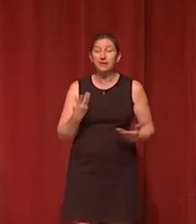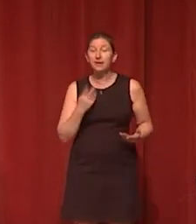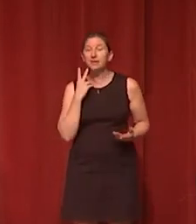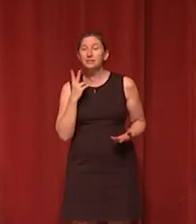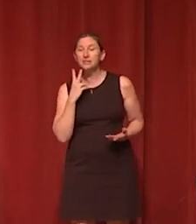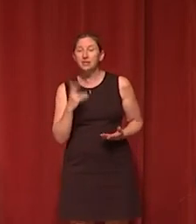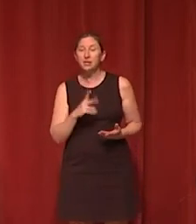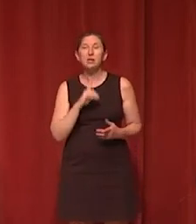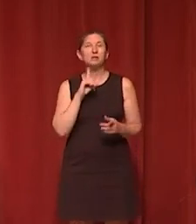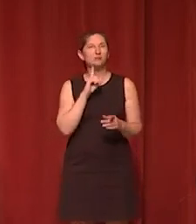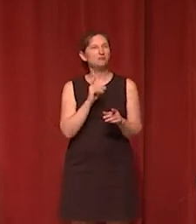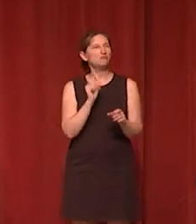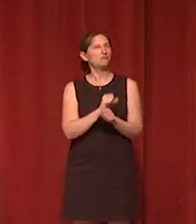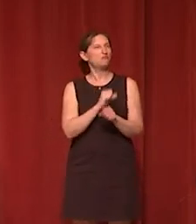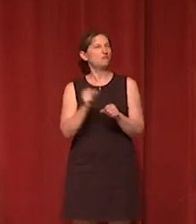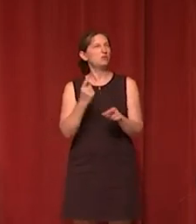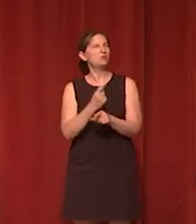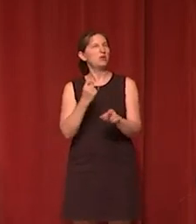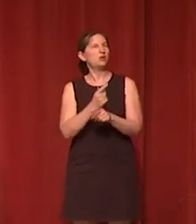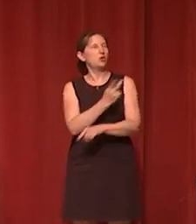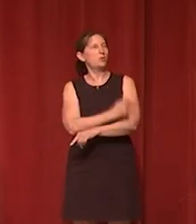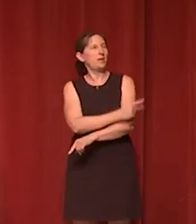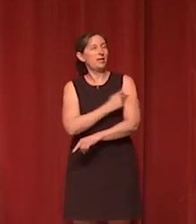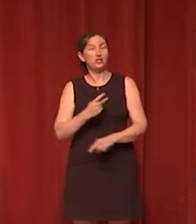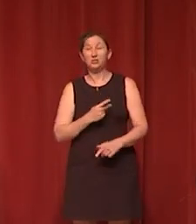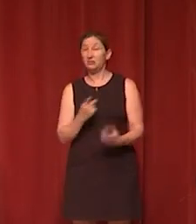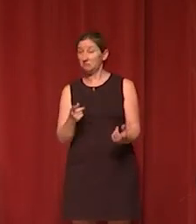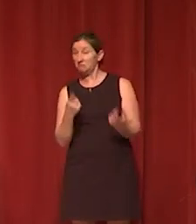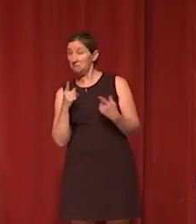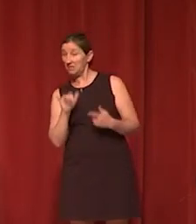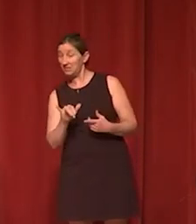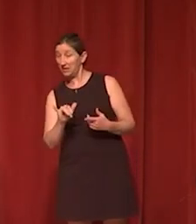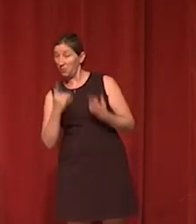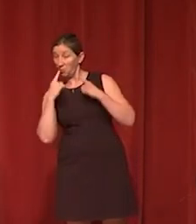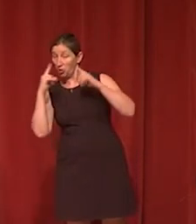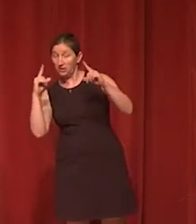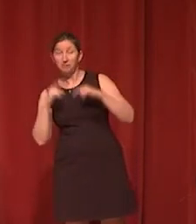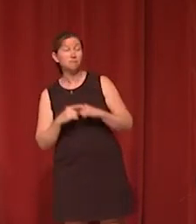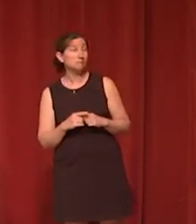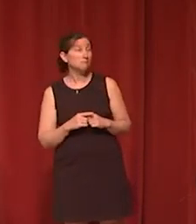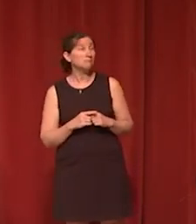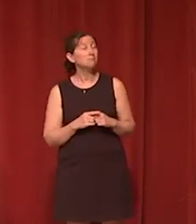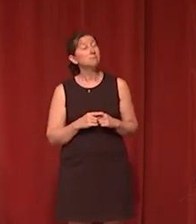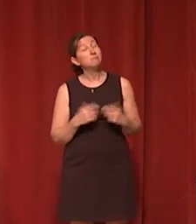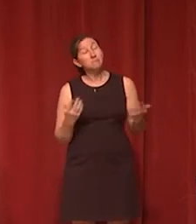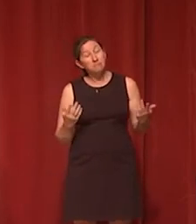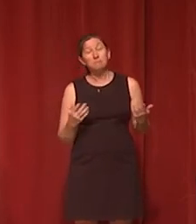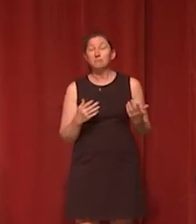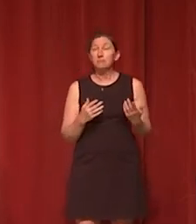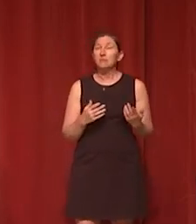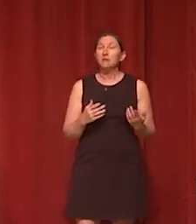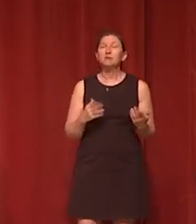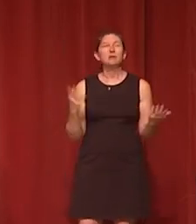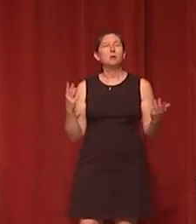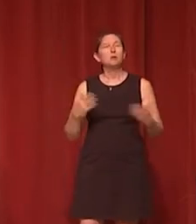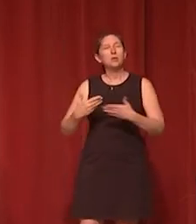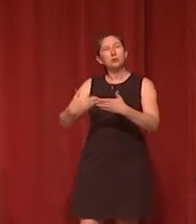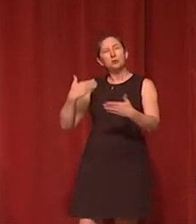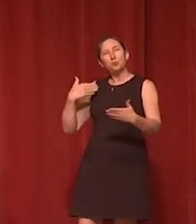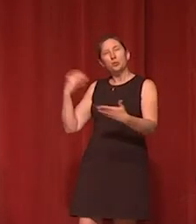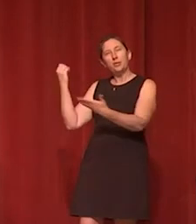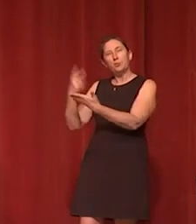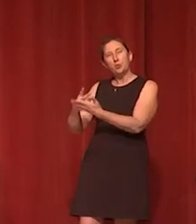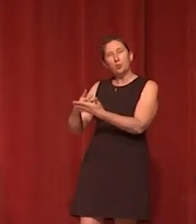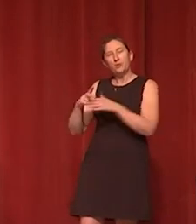benefit that the therapy is achieving. That does limit sometimes the patient populations, but as we have post-marketing clinical trials or we actually